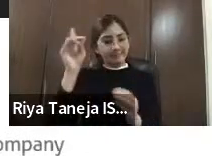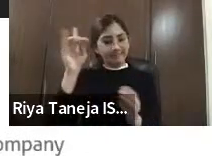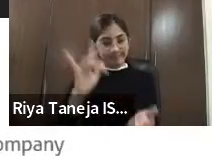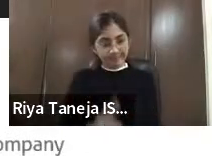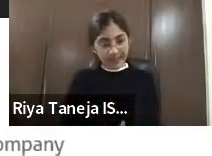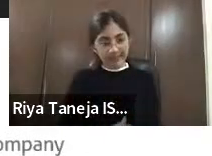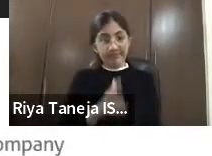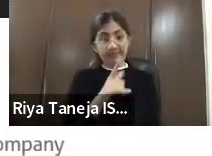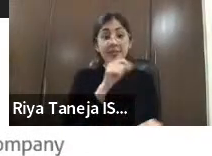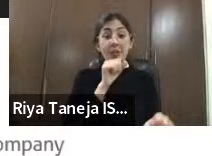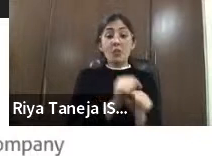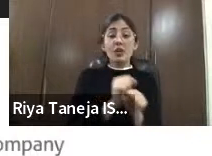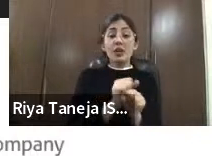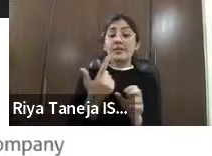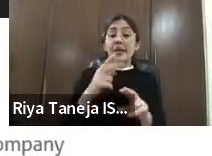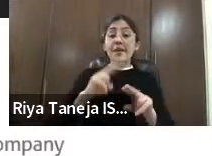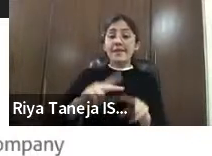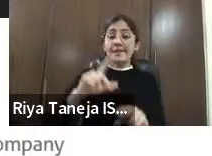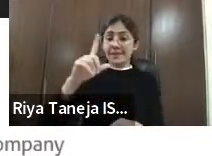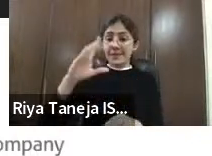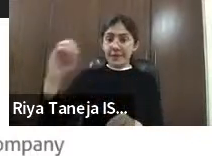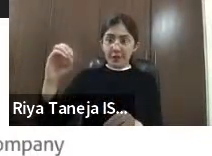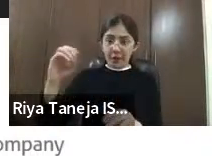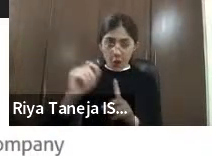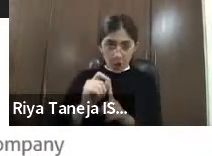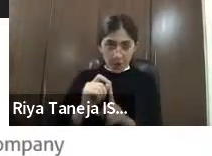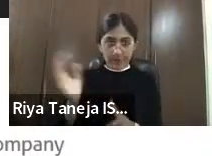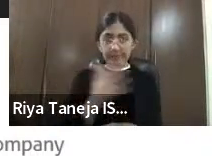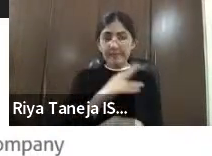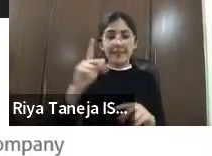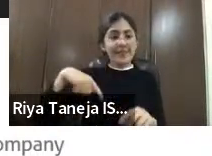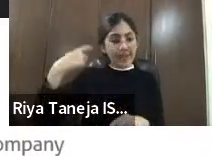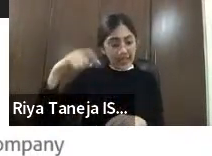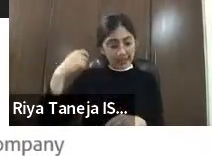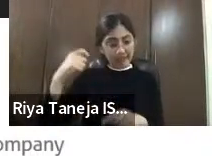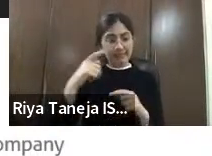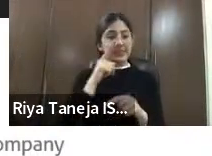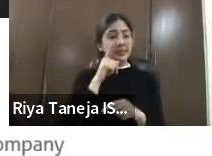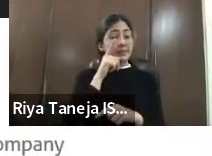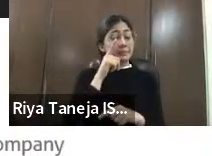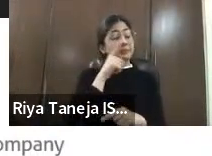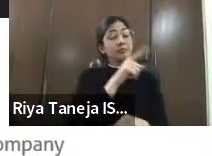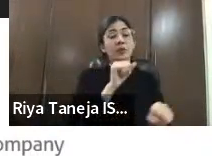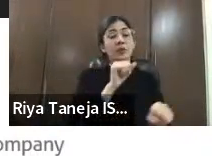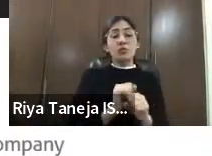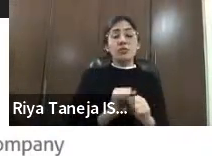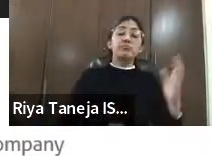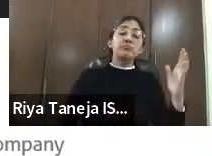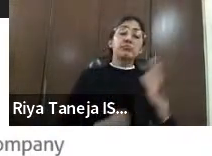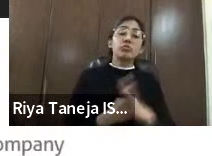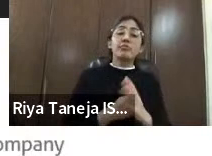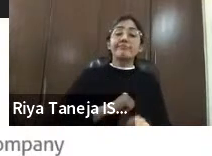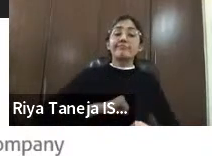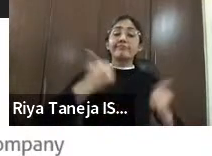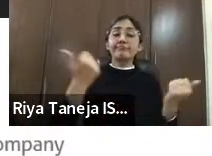director at Flop Films Private Limited. After topping the University of Mumbai in